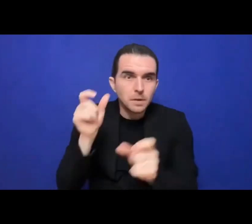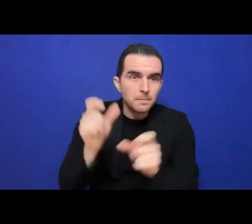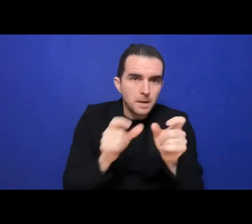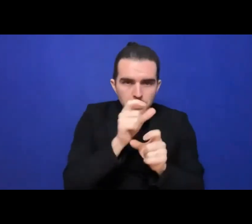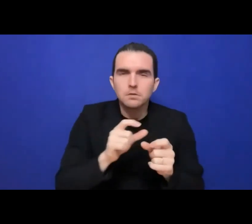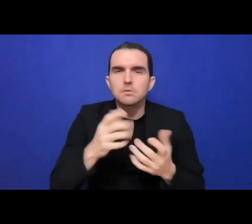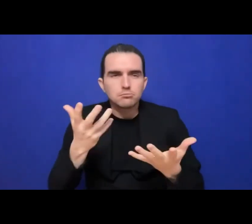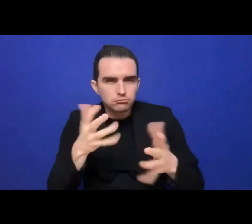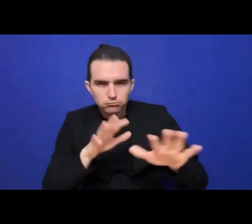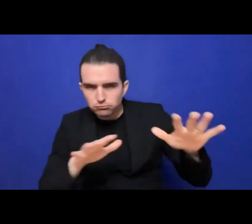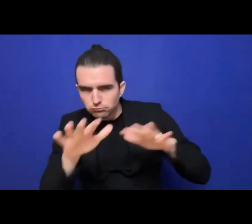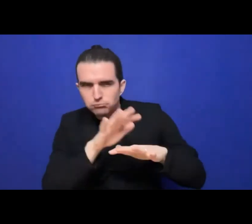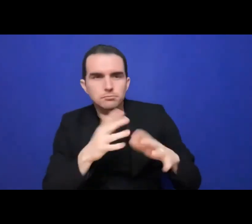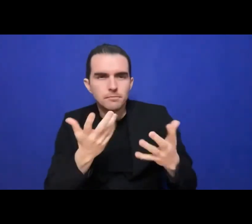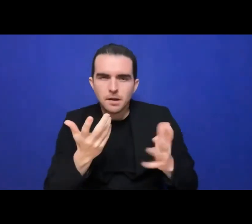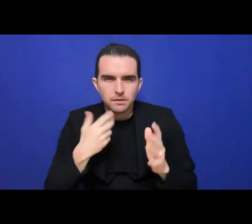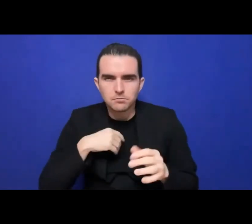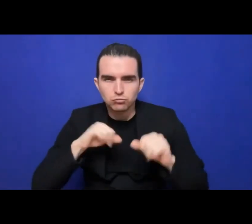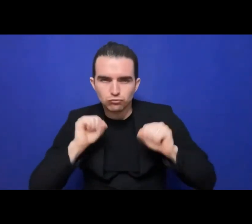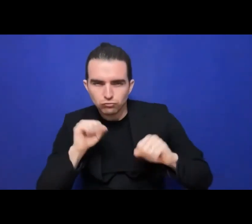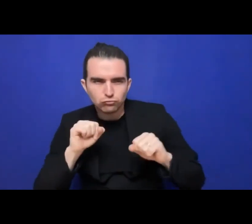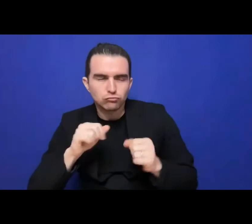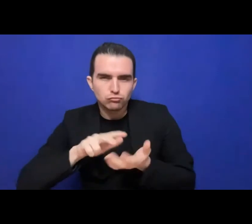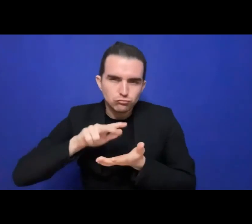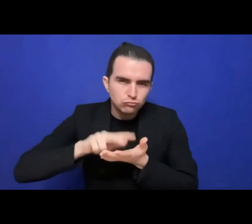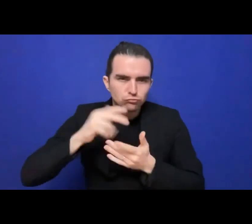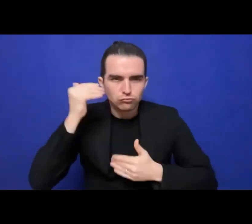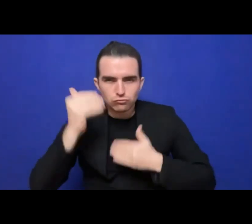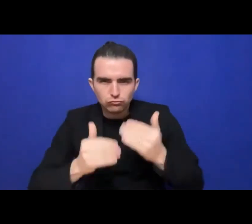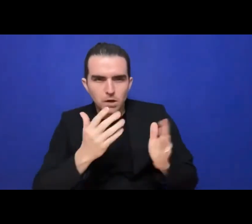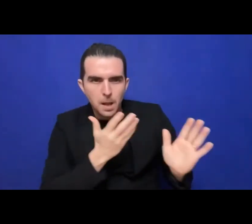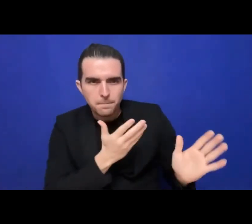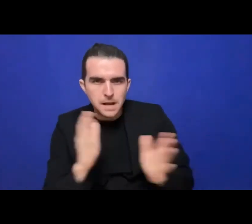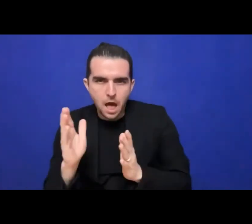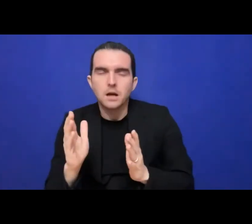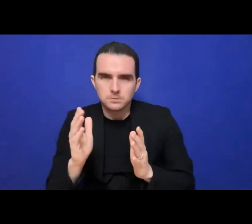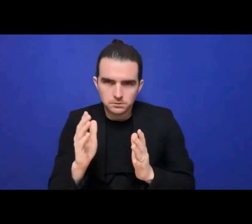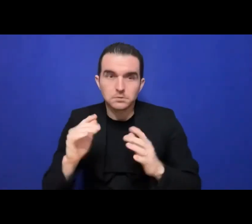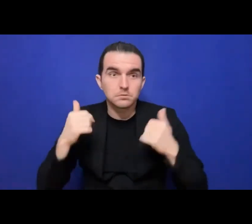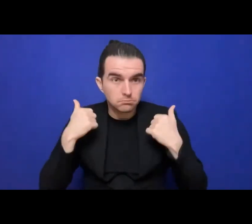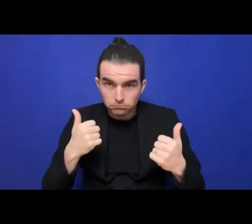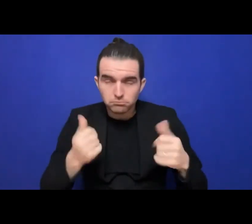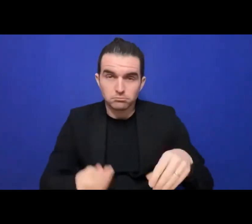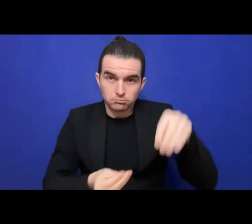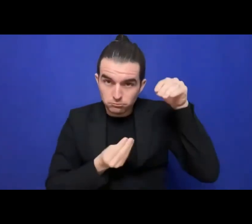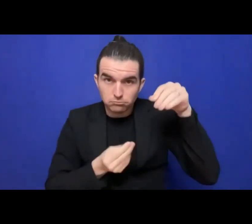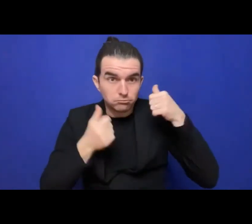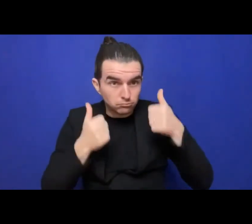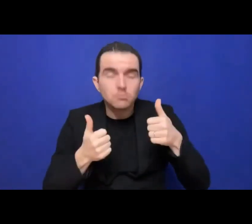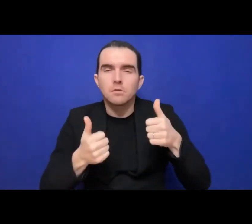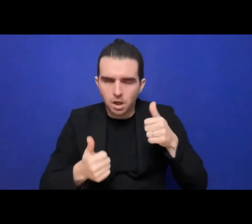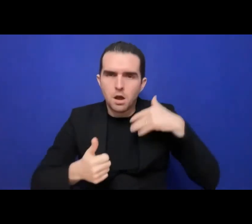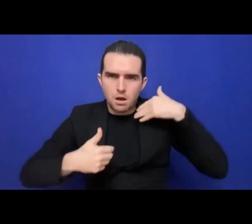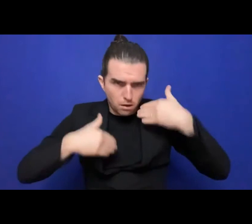what is happening around the UHC agenda. Indeed, there is great need for community participation, and